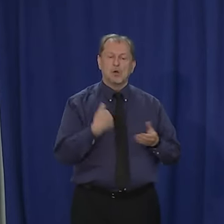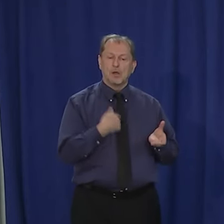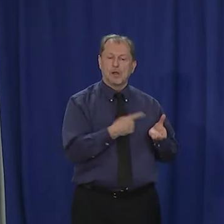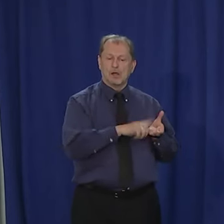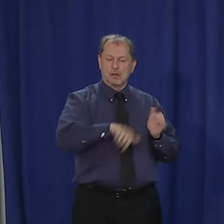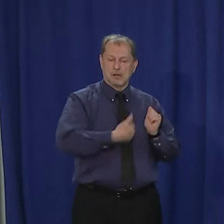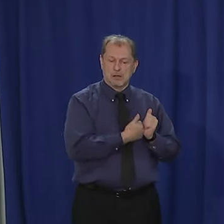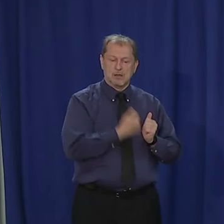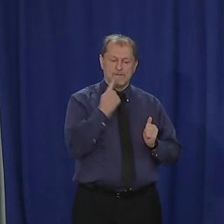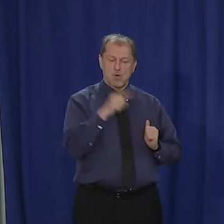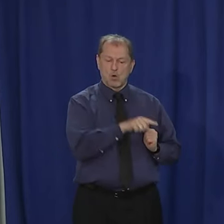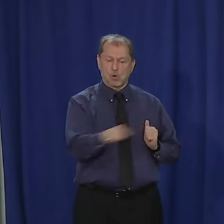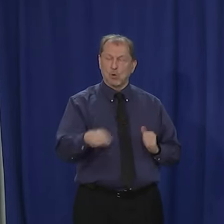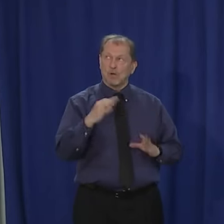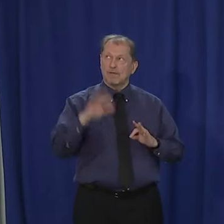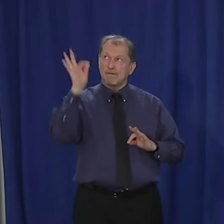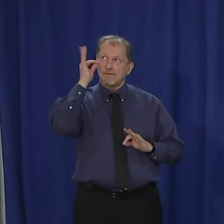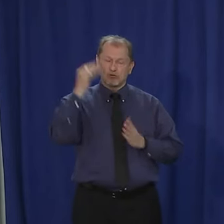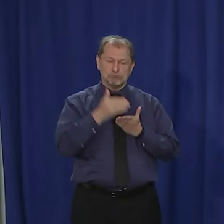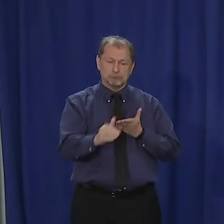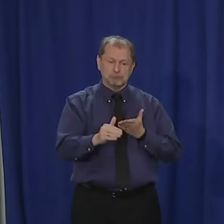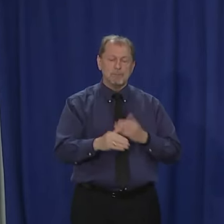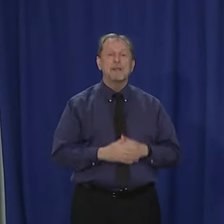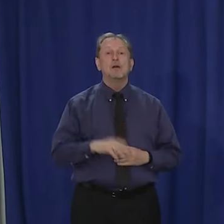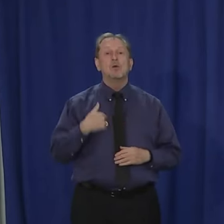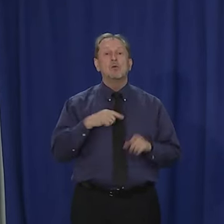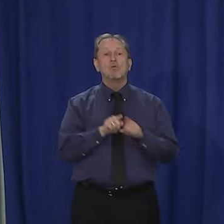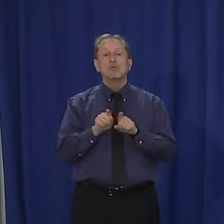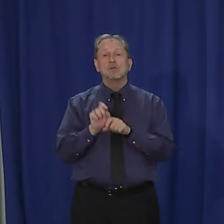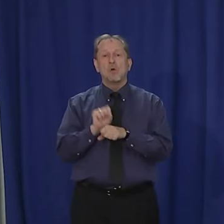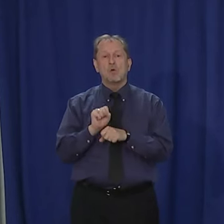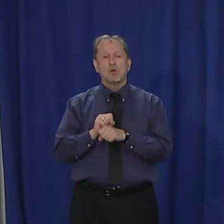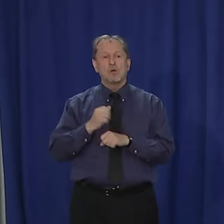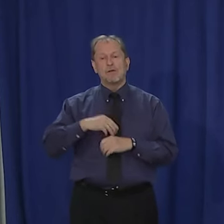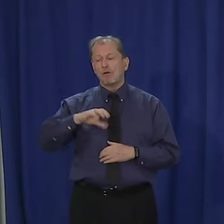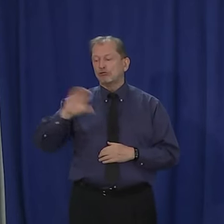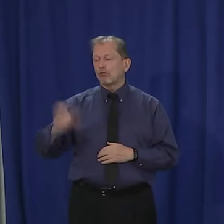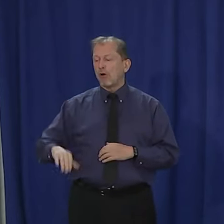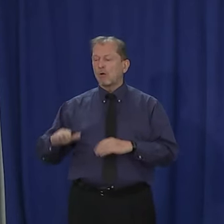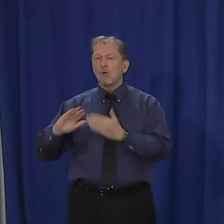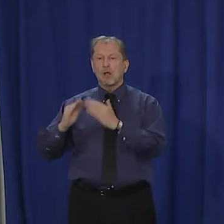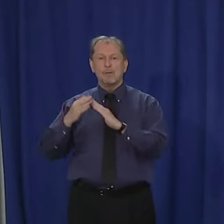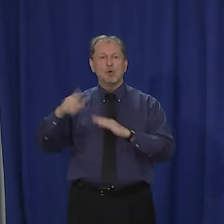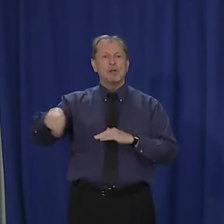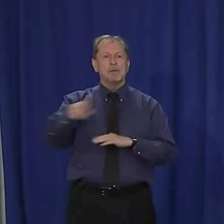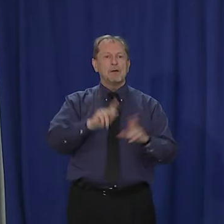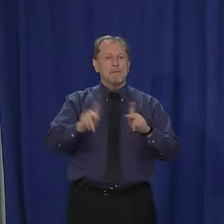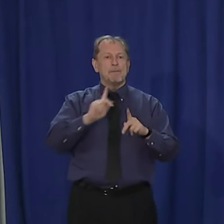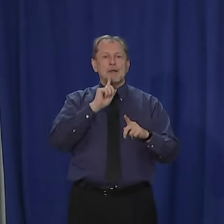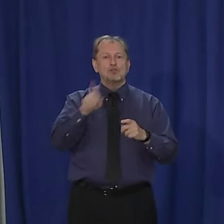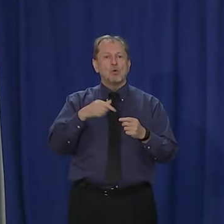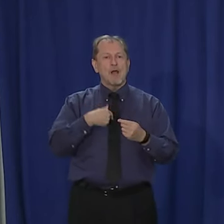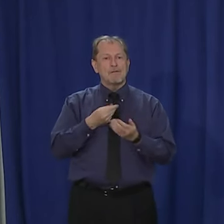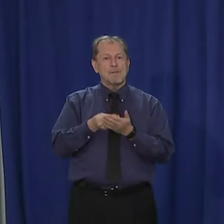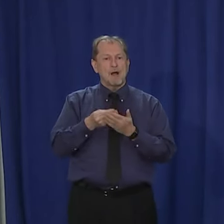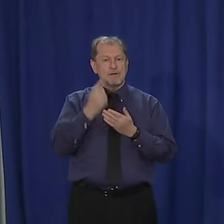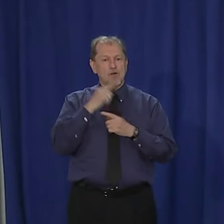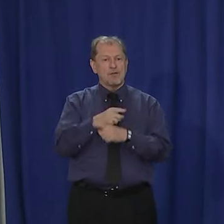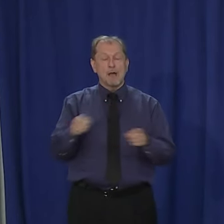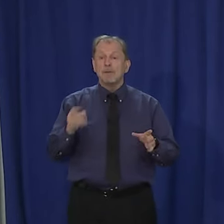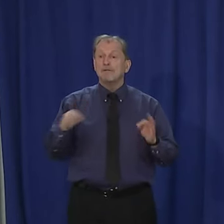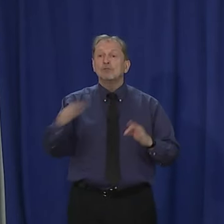be working with local community partners to make sure this support goes to those most needed. For all those interested in learning more, please